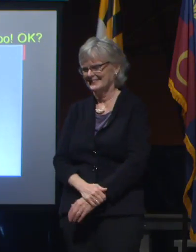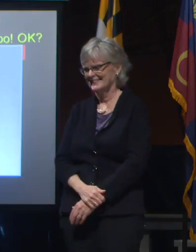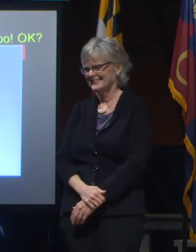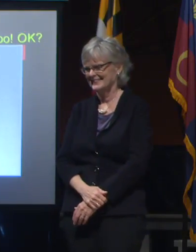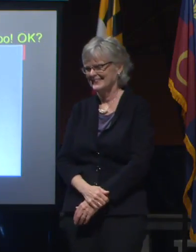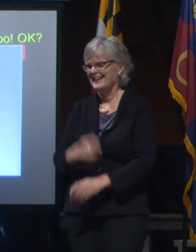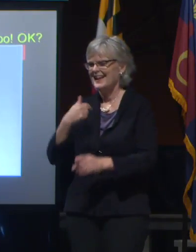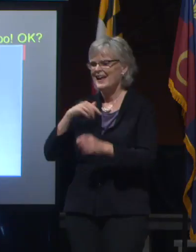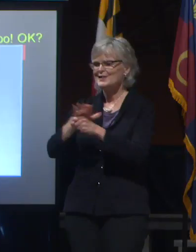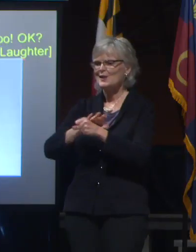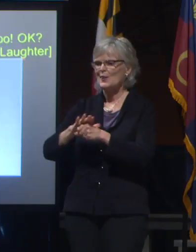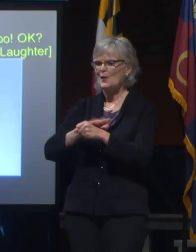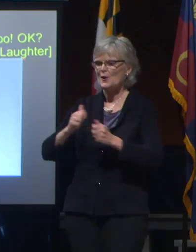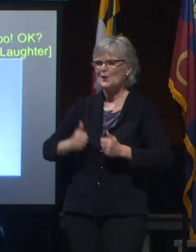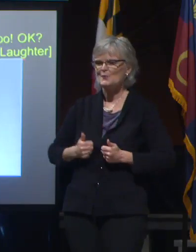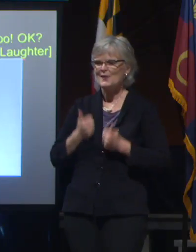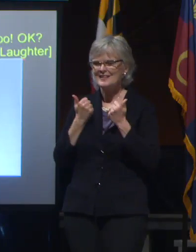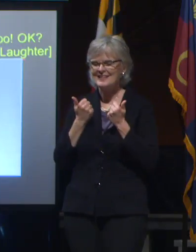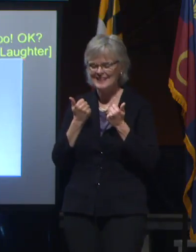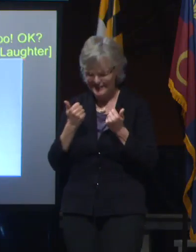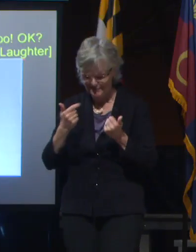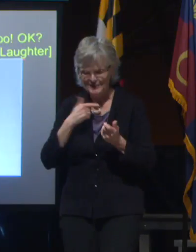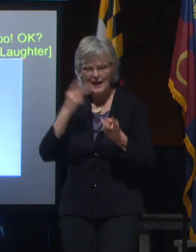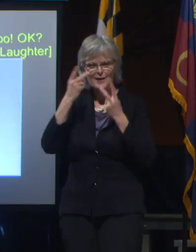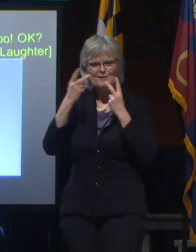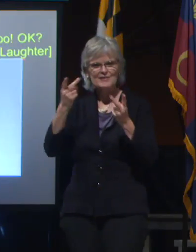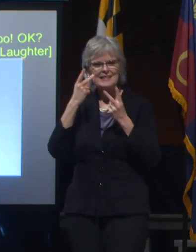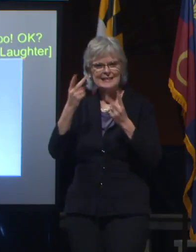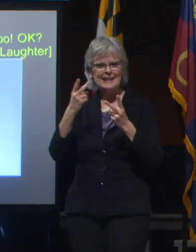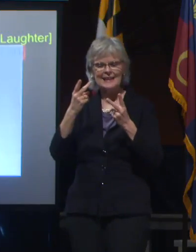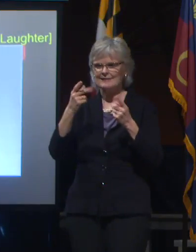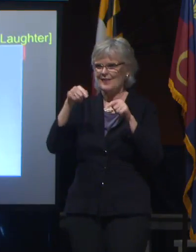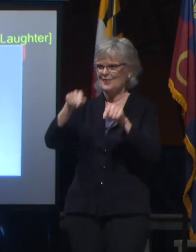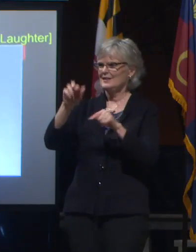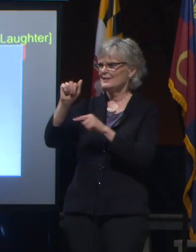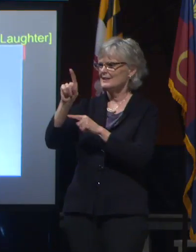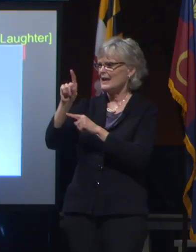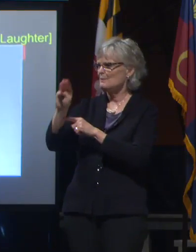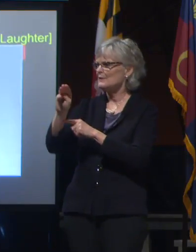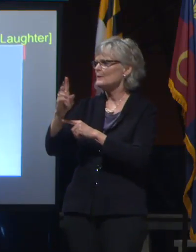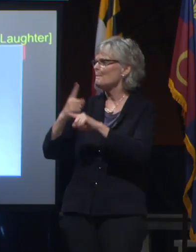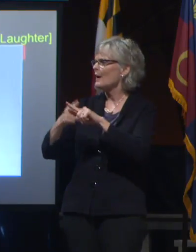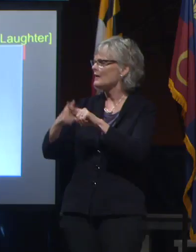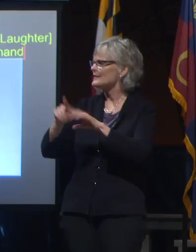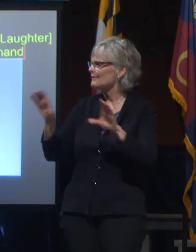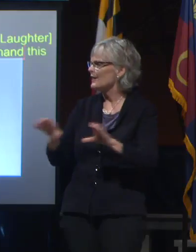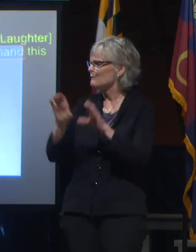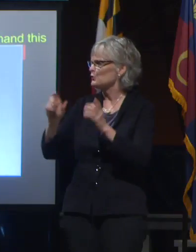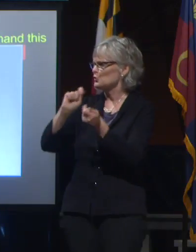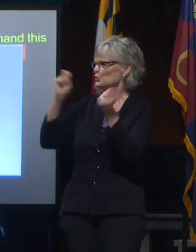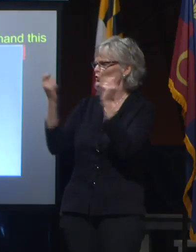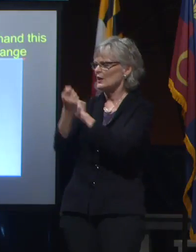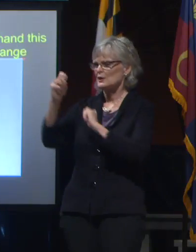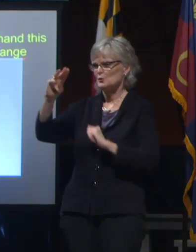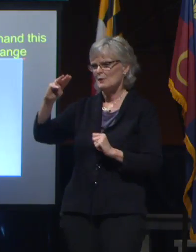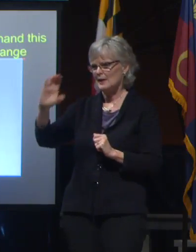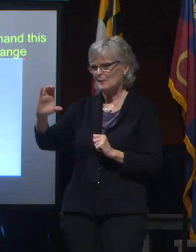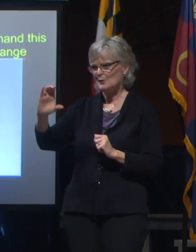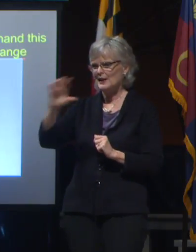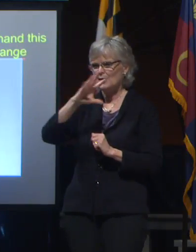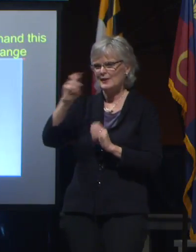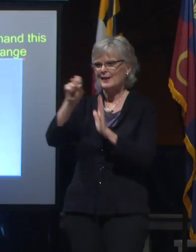As a local resident, I've seen firsthand this administration's positive efforts to change Montgomery County